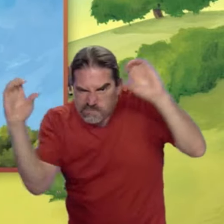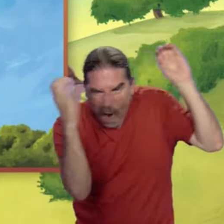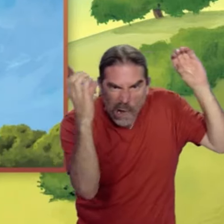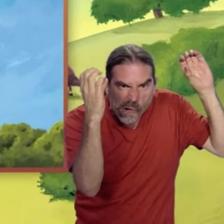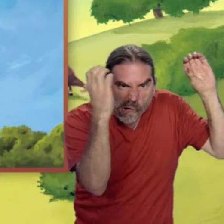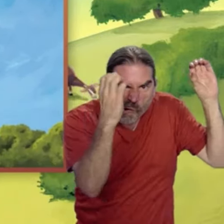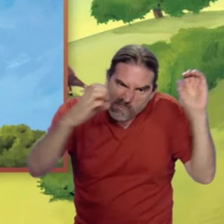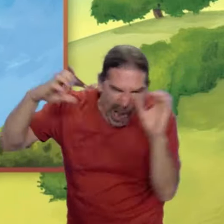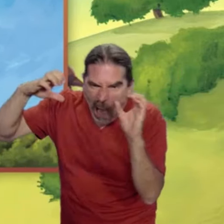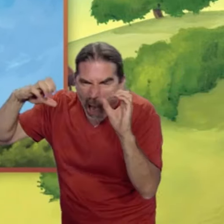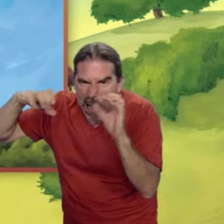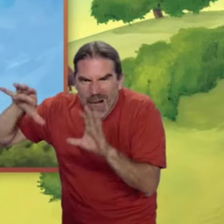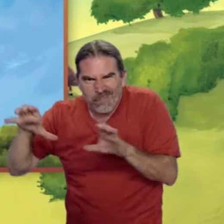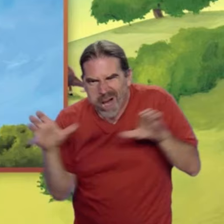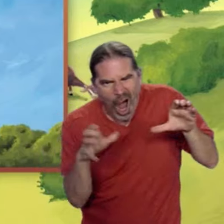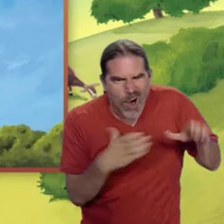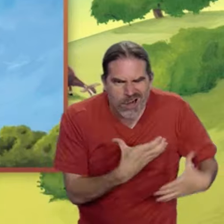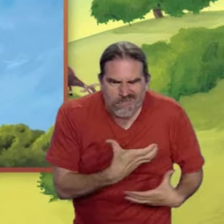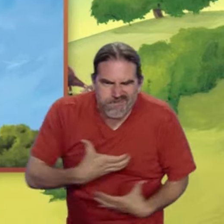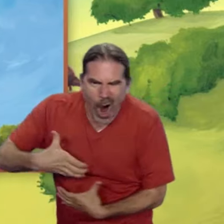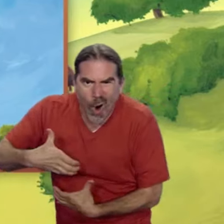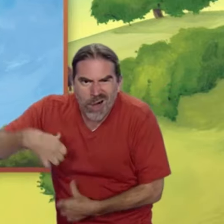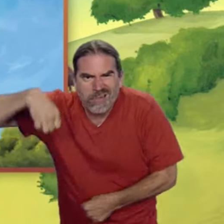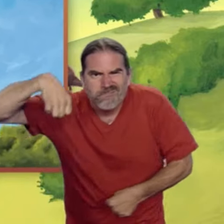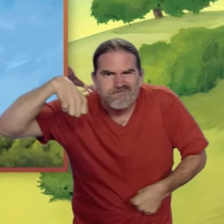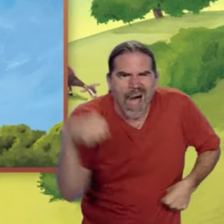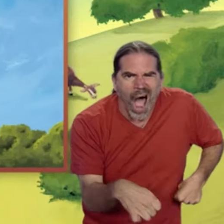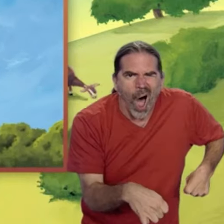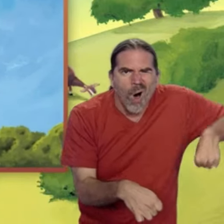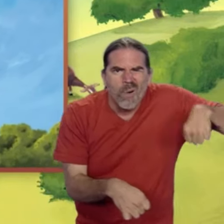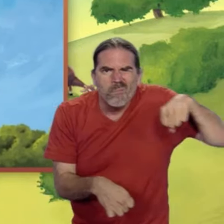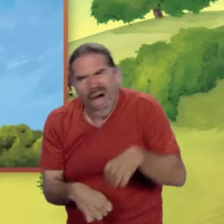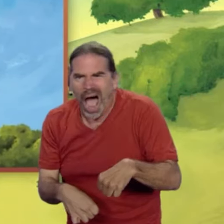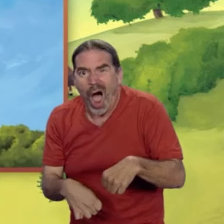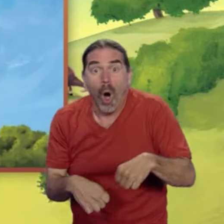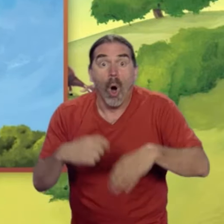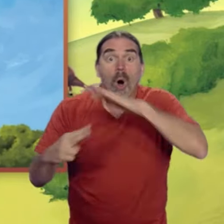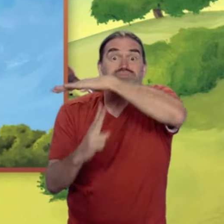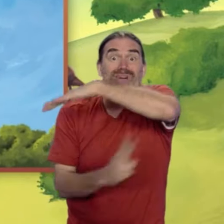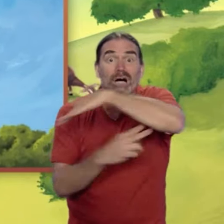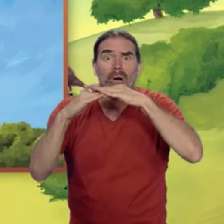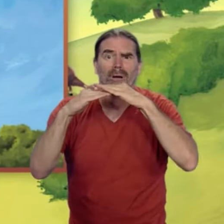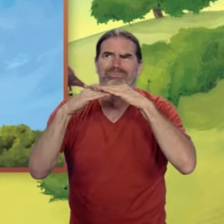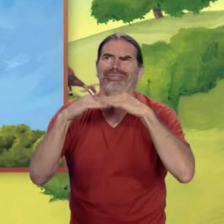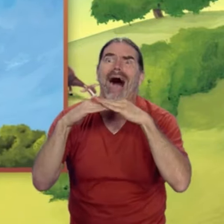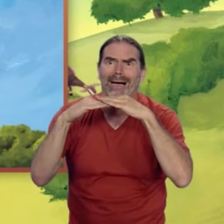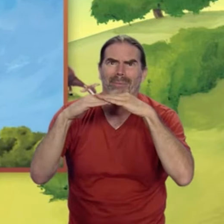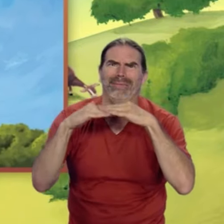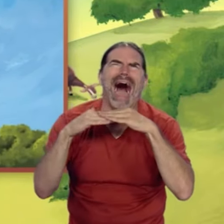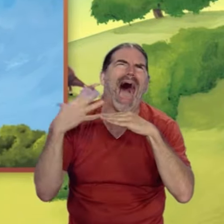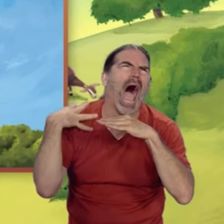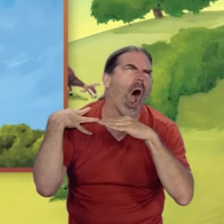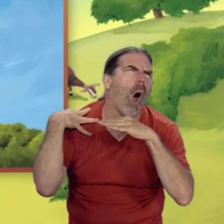trip, trap. Went his huge hooves on the bridge. Trip, trap,